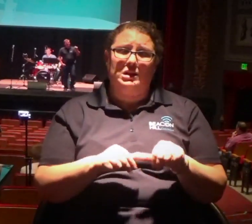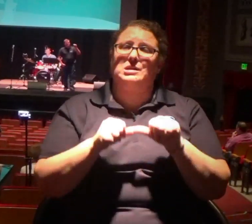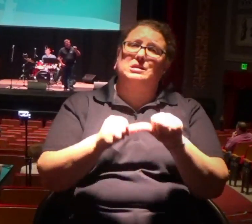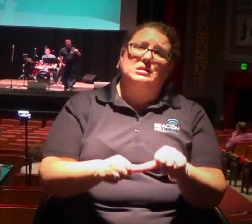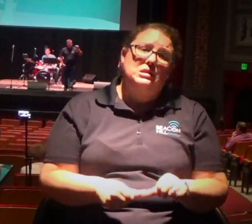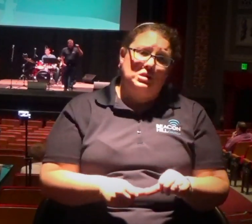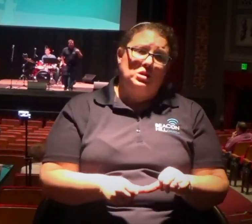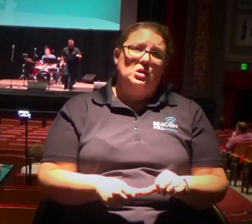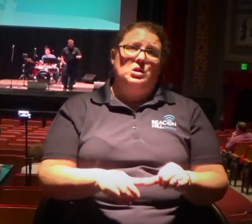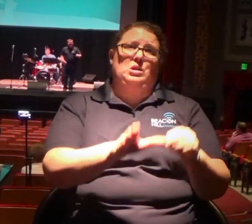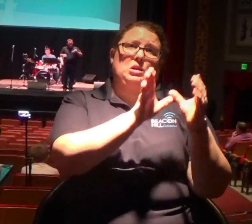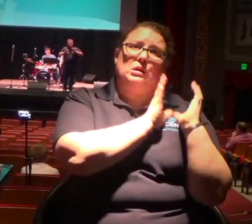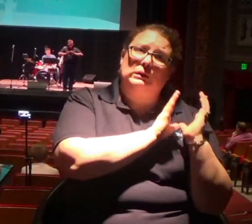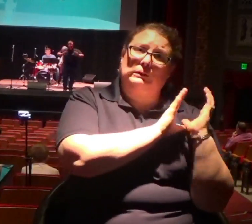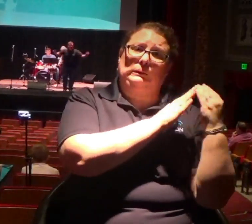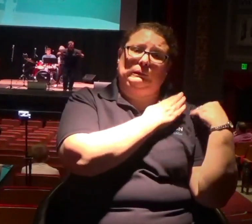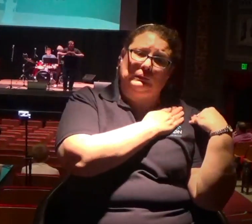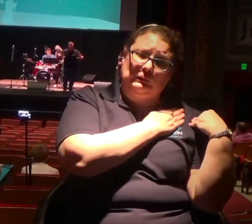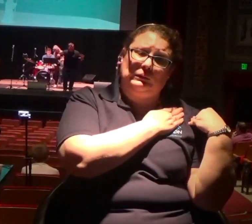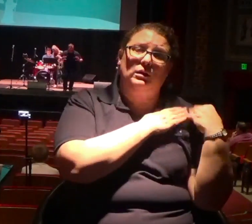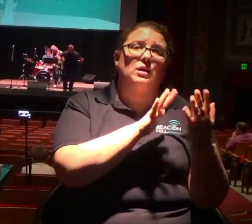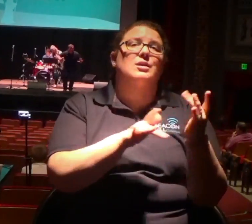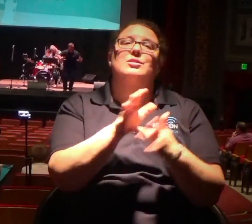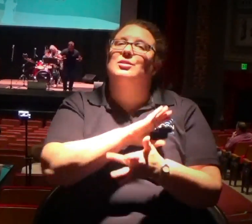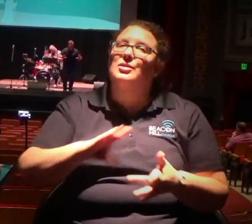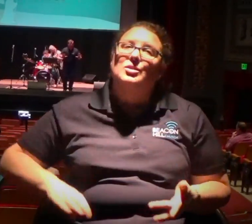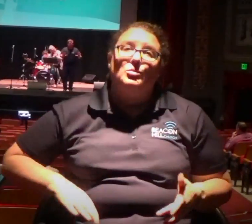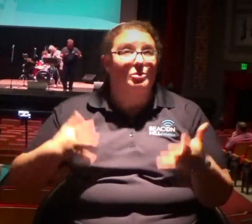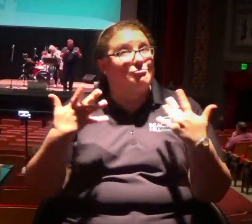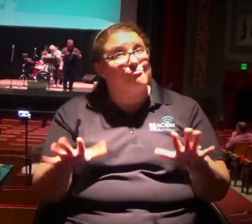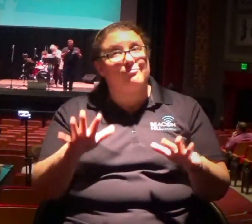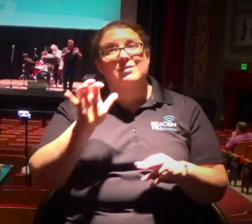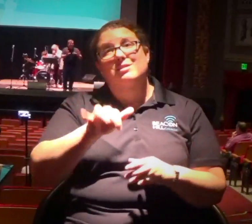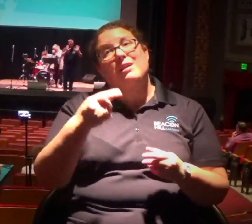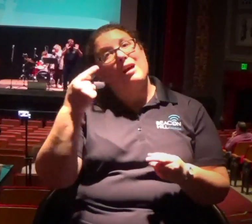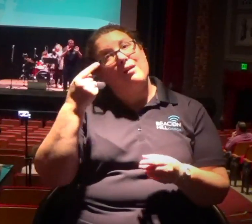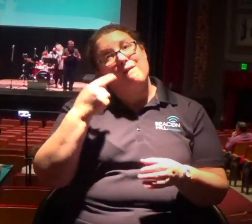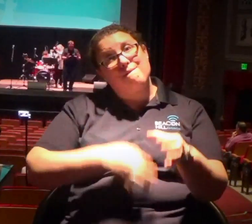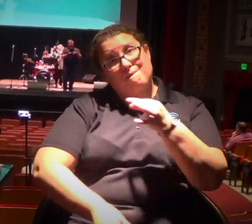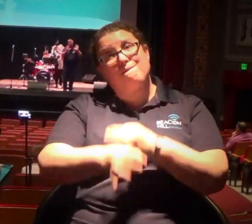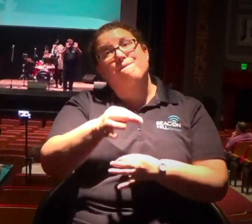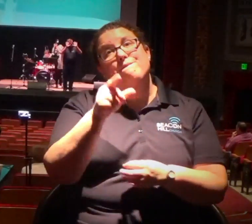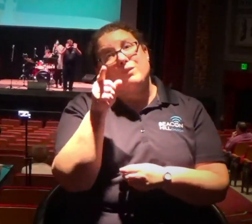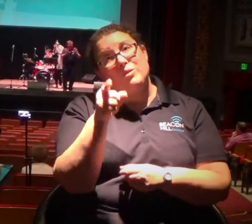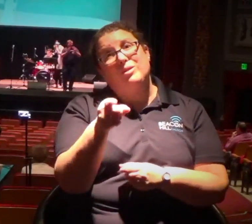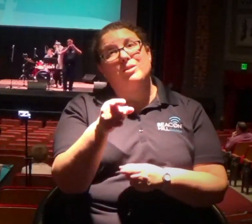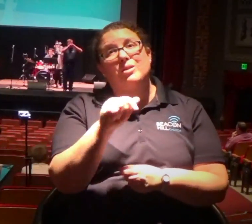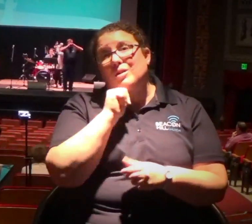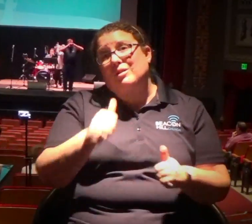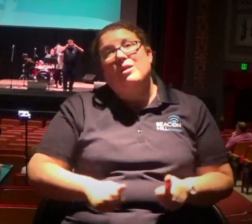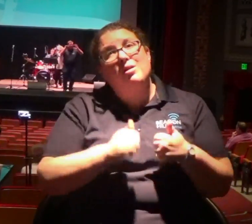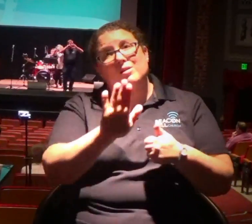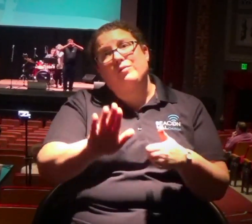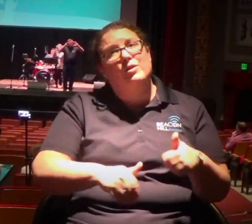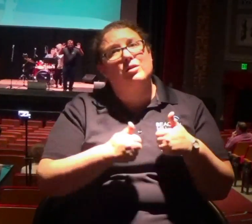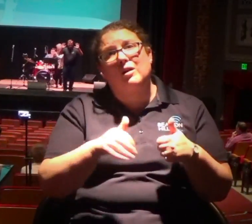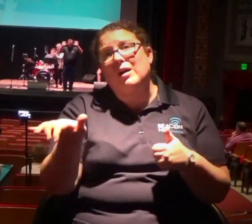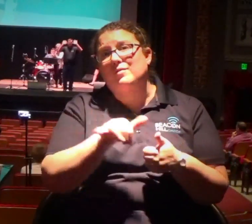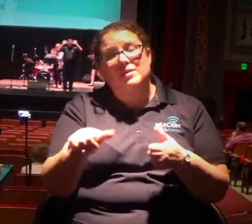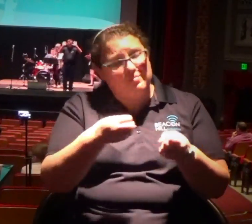because Jesus Christ has done that for you. Don't live your life like it's lost in sin.